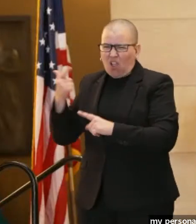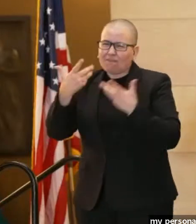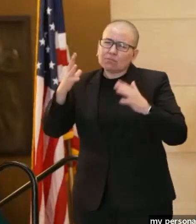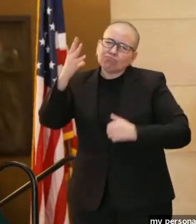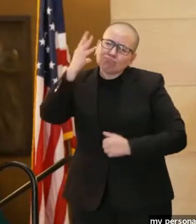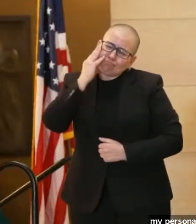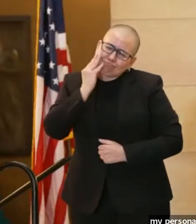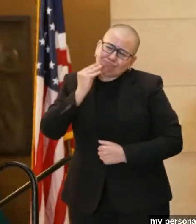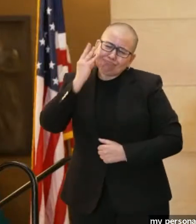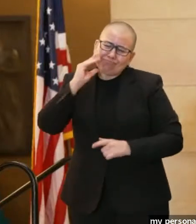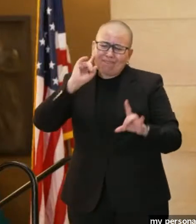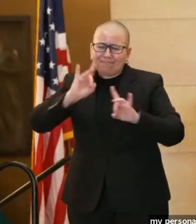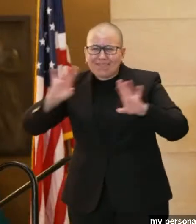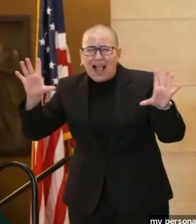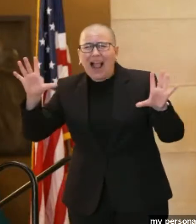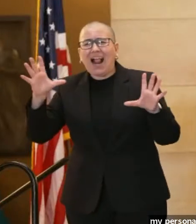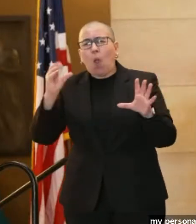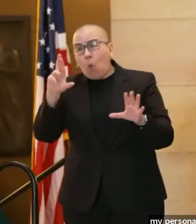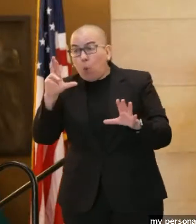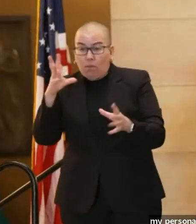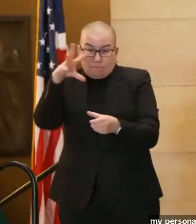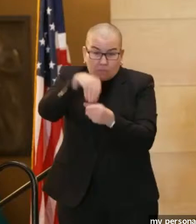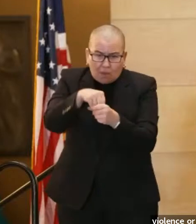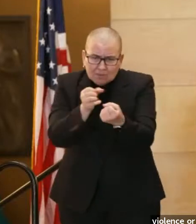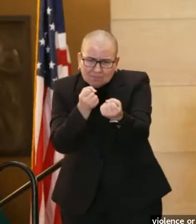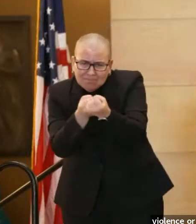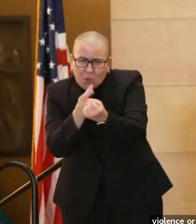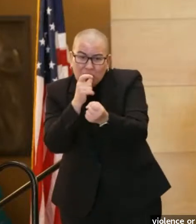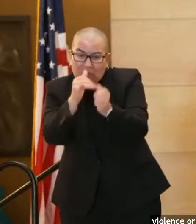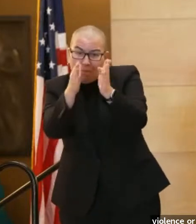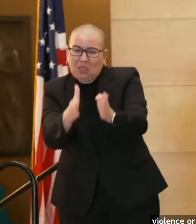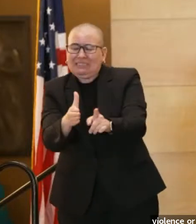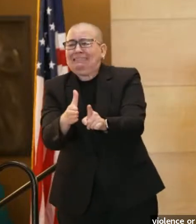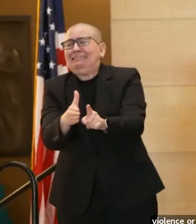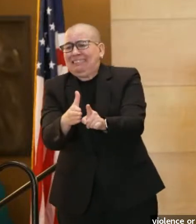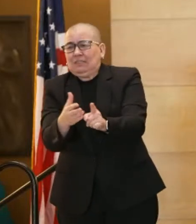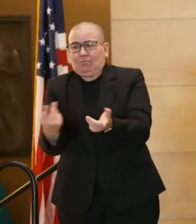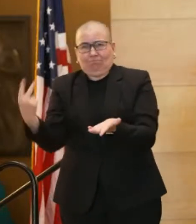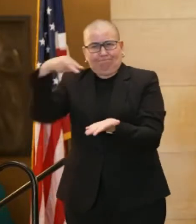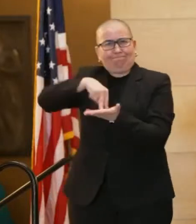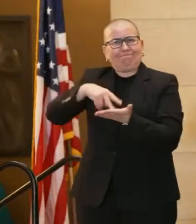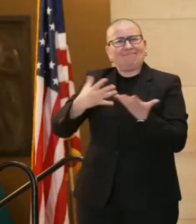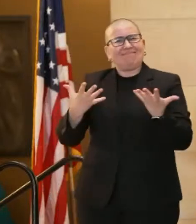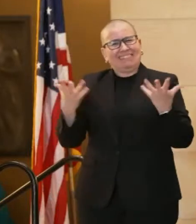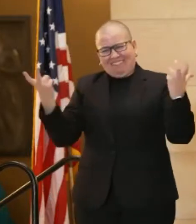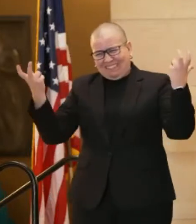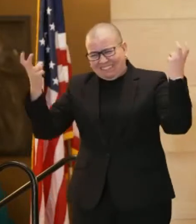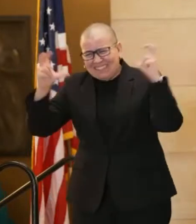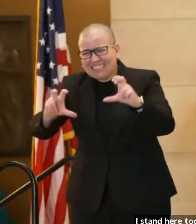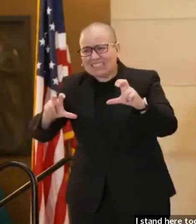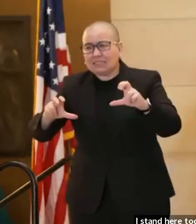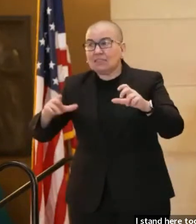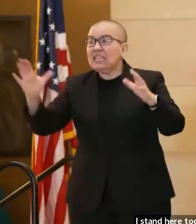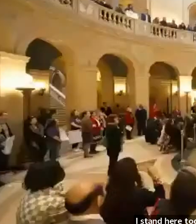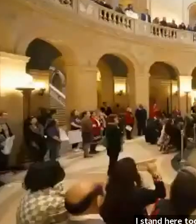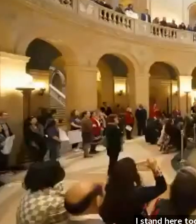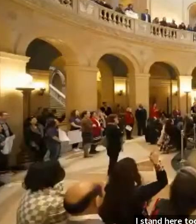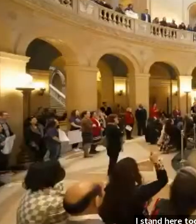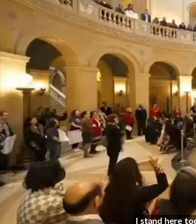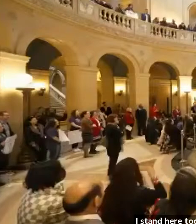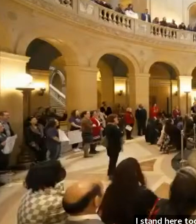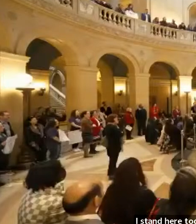hasn't experienced violence. I stand here today to invest in survivors myself. Chant with me. Invest in